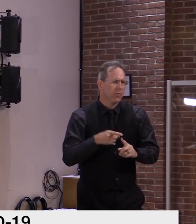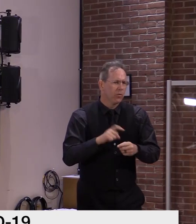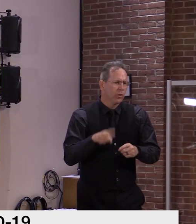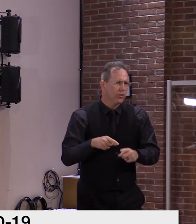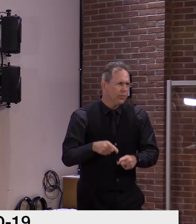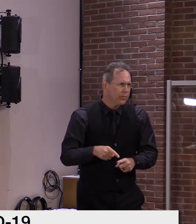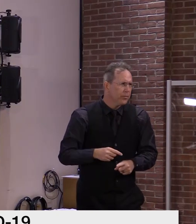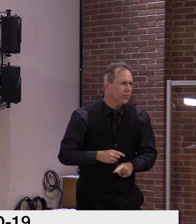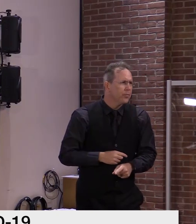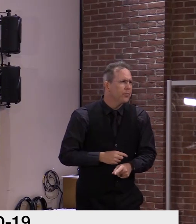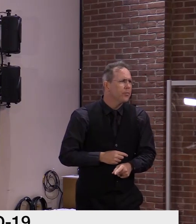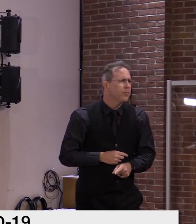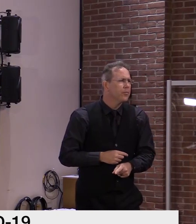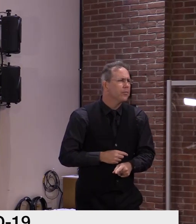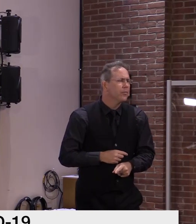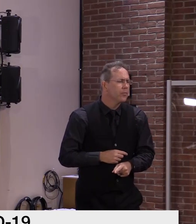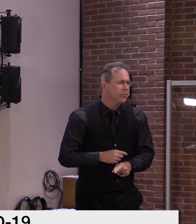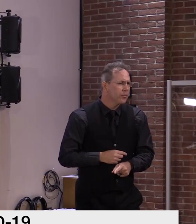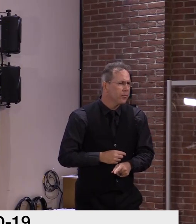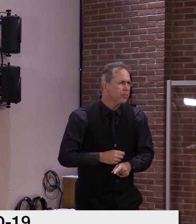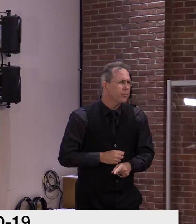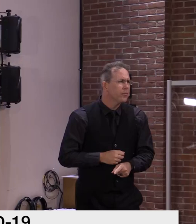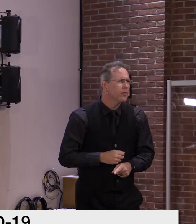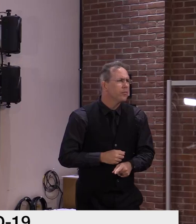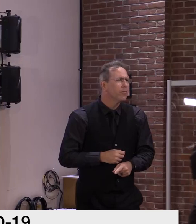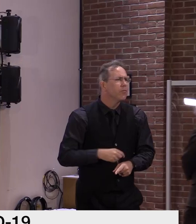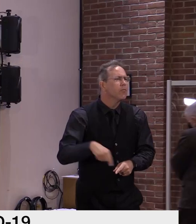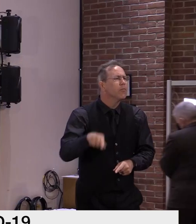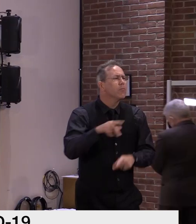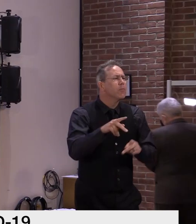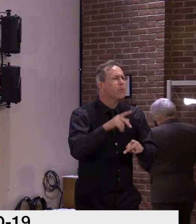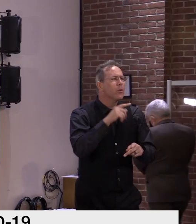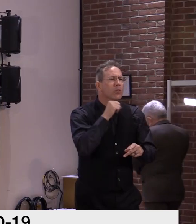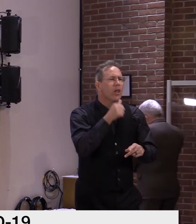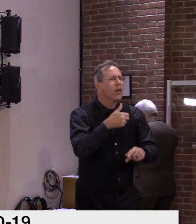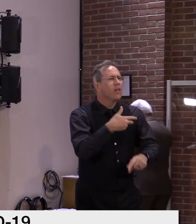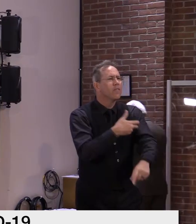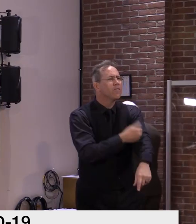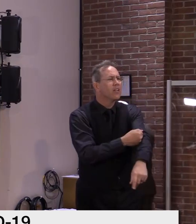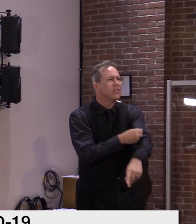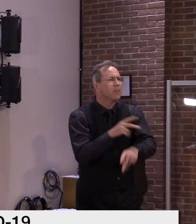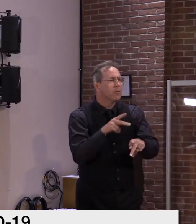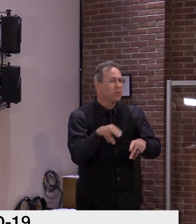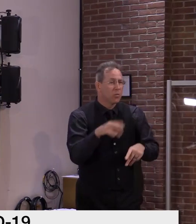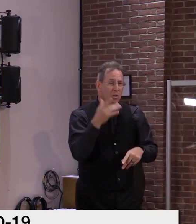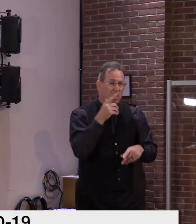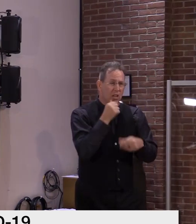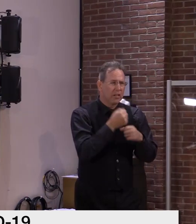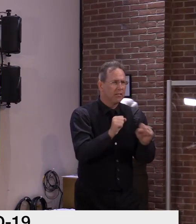a small outdoor gathering than they are if they're eating in an outdoor restaurant?